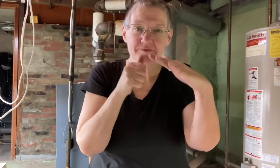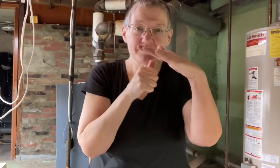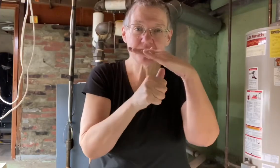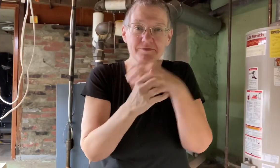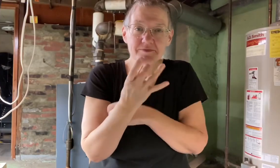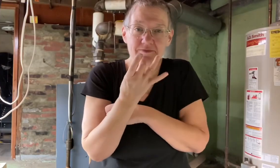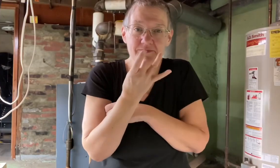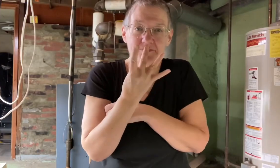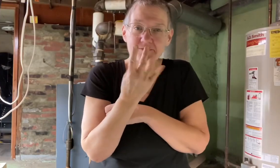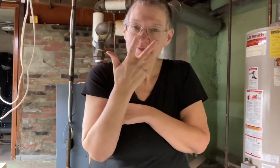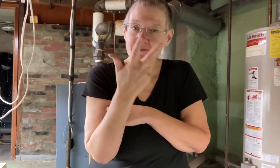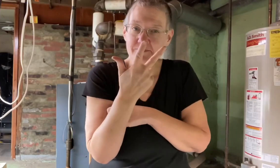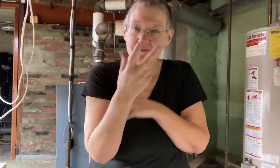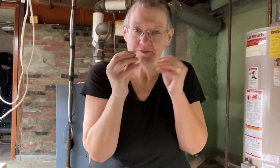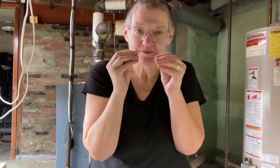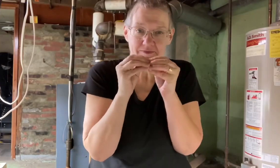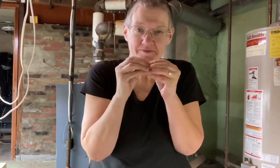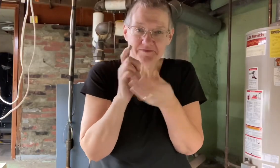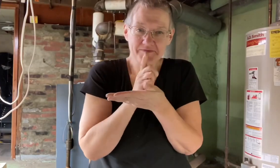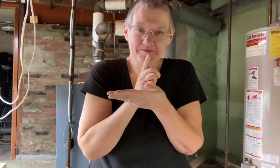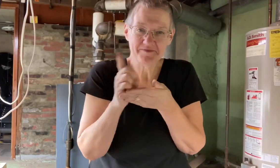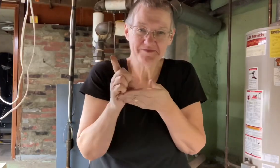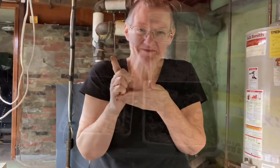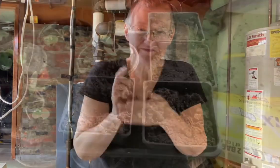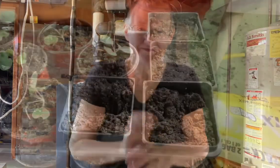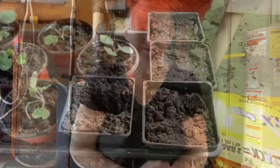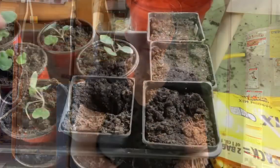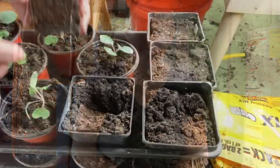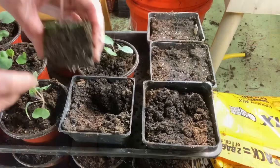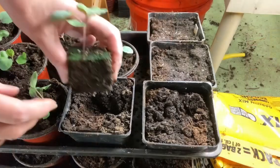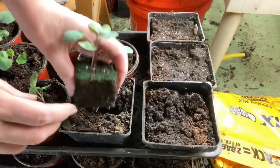Now they're going to grow inside under lights for 3 more weeks.